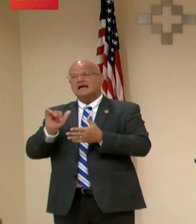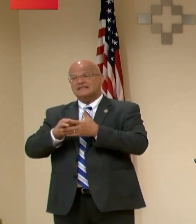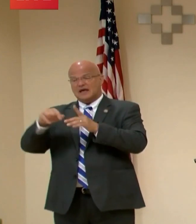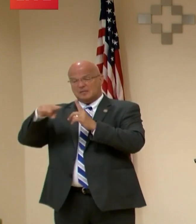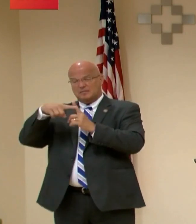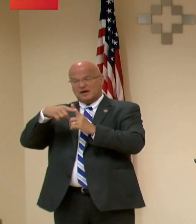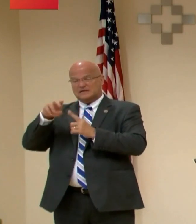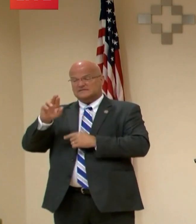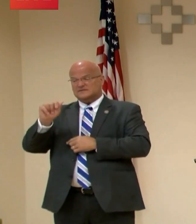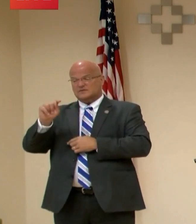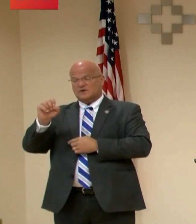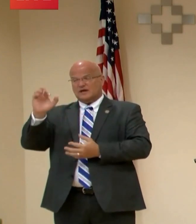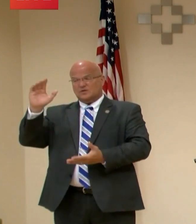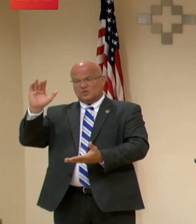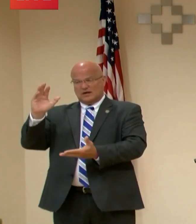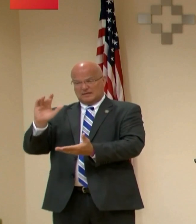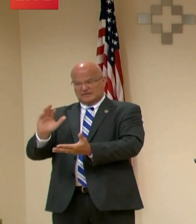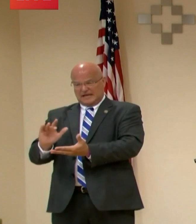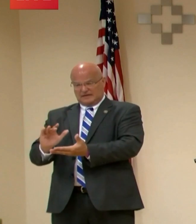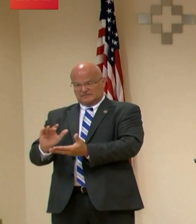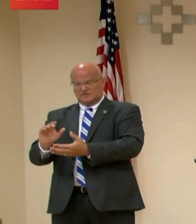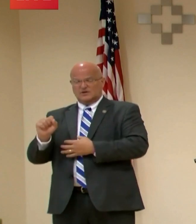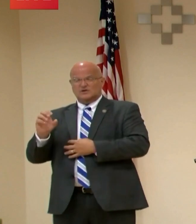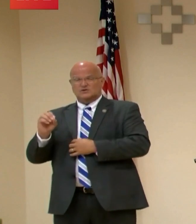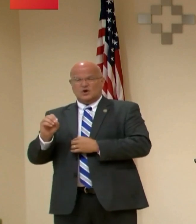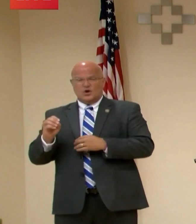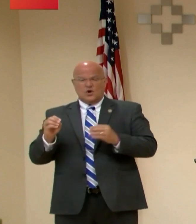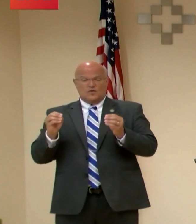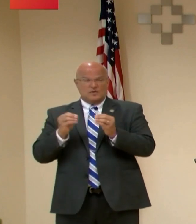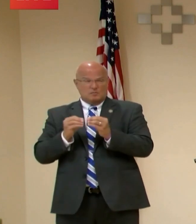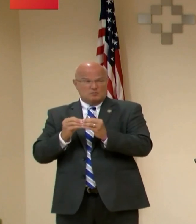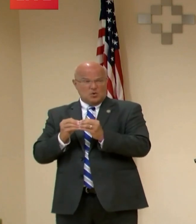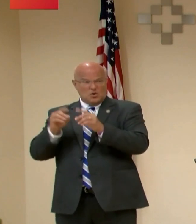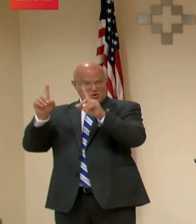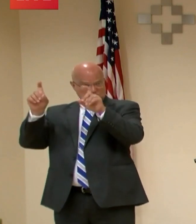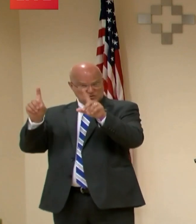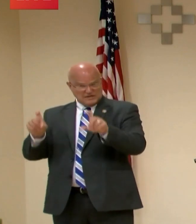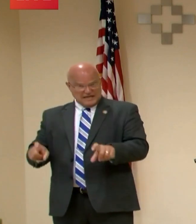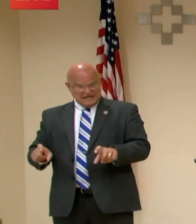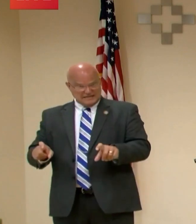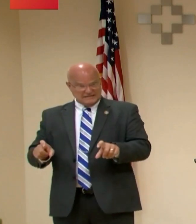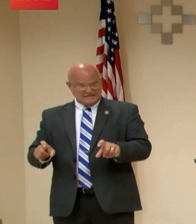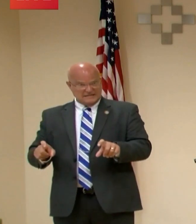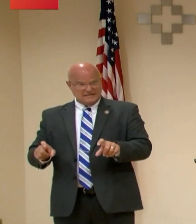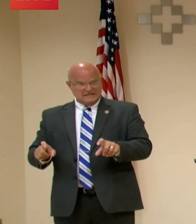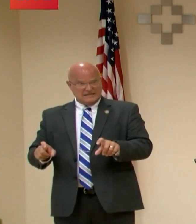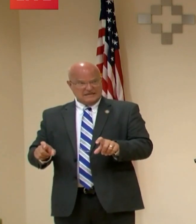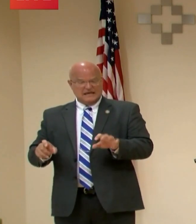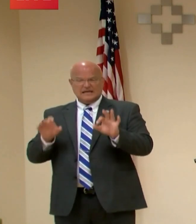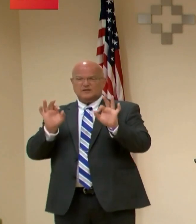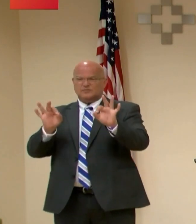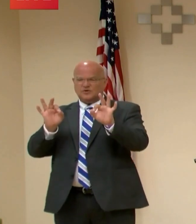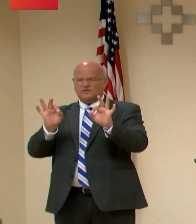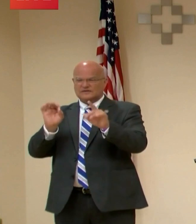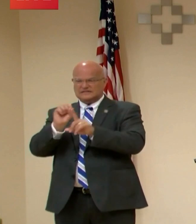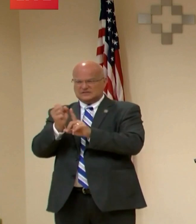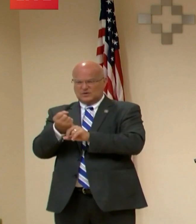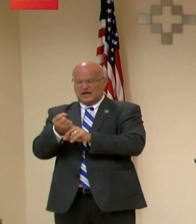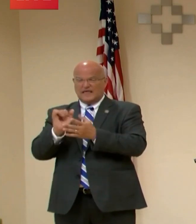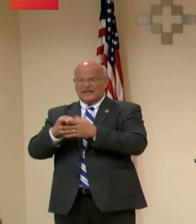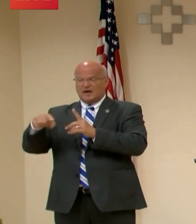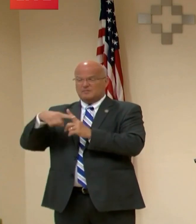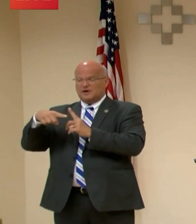that positivity rate will come down. And so the more you test, then in an ideal circumstances,